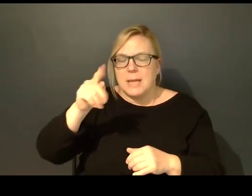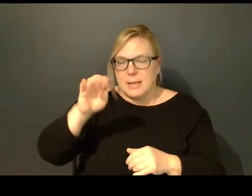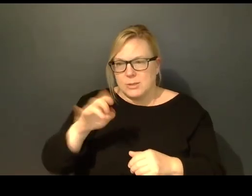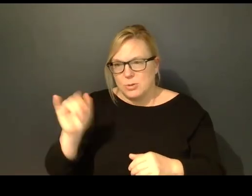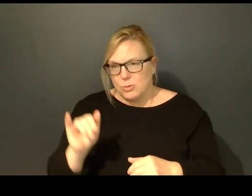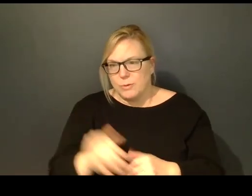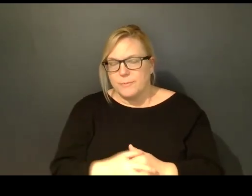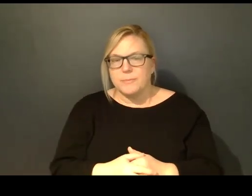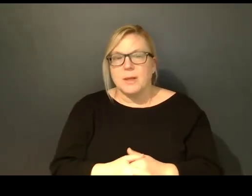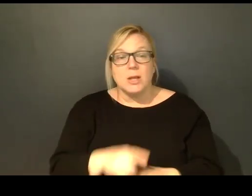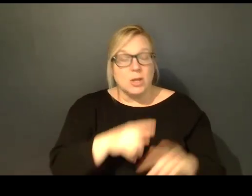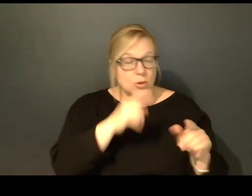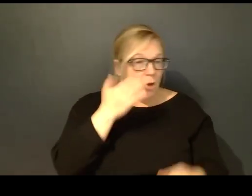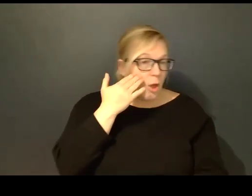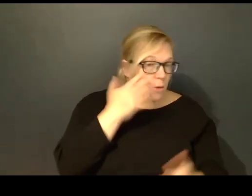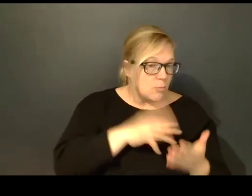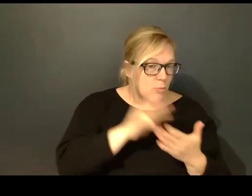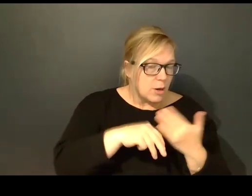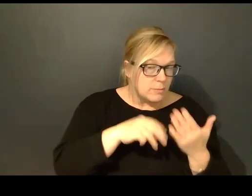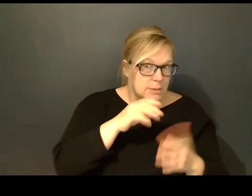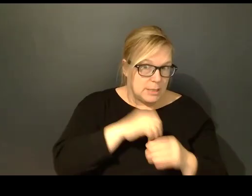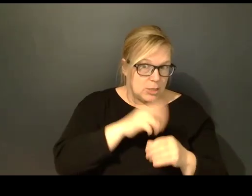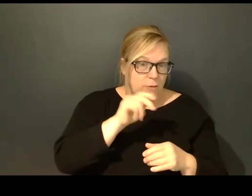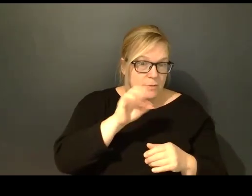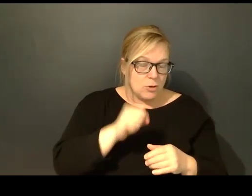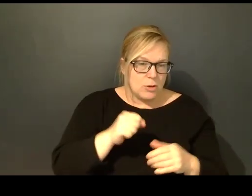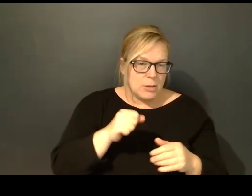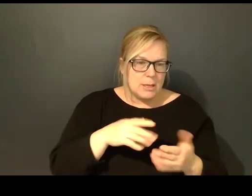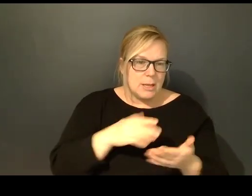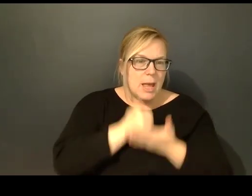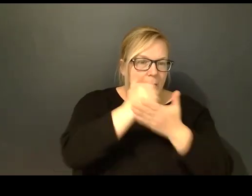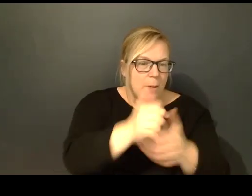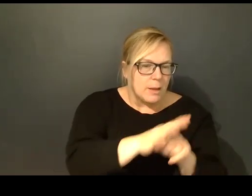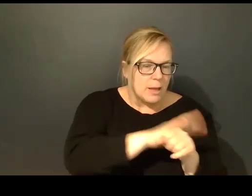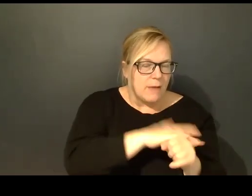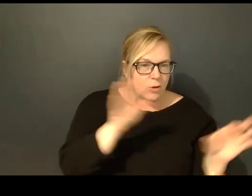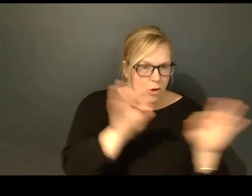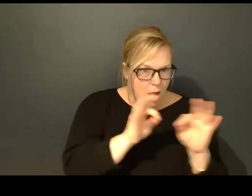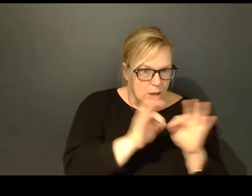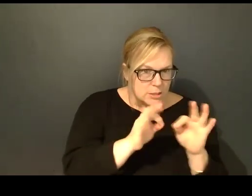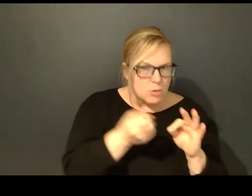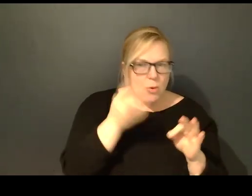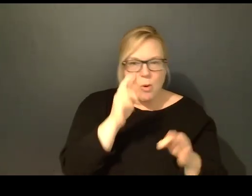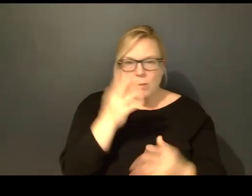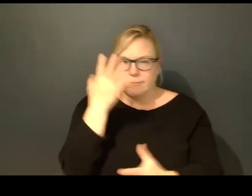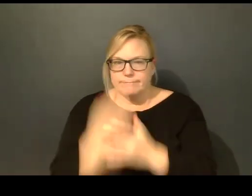knowledge, are there programs in Nova Scotia to help to cover these sort of costs, or is there a gap in terms of